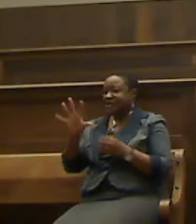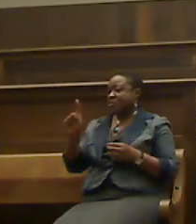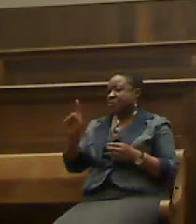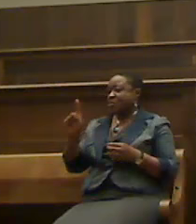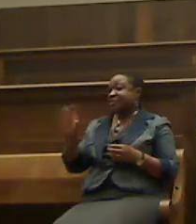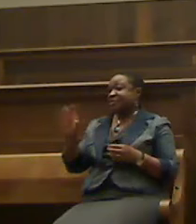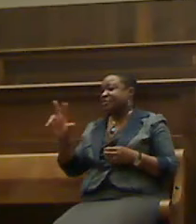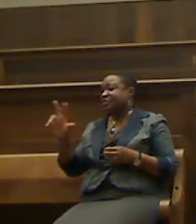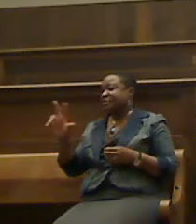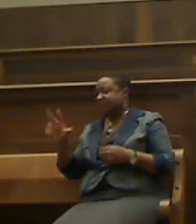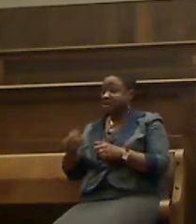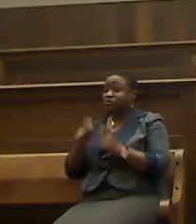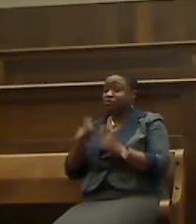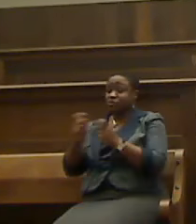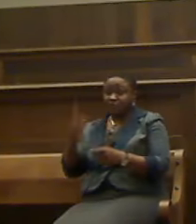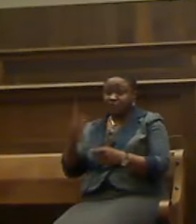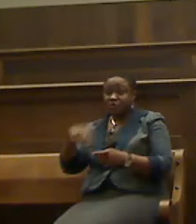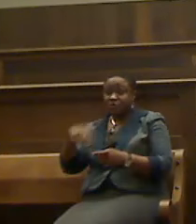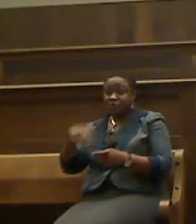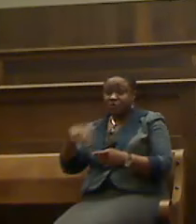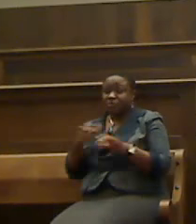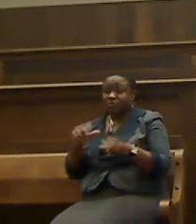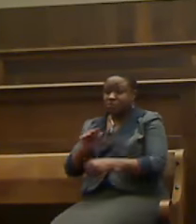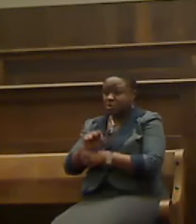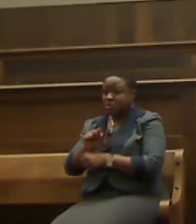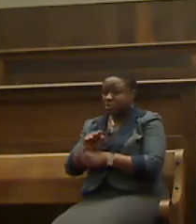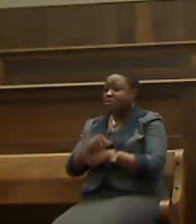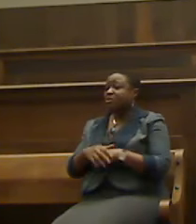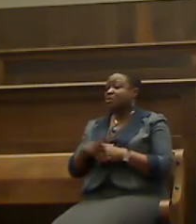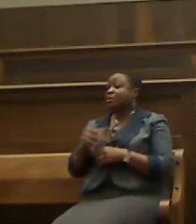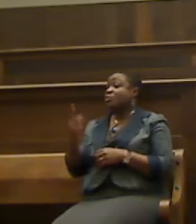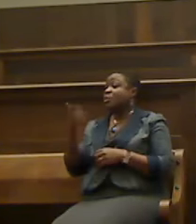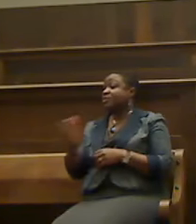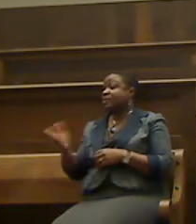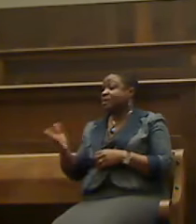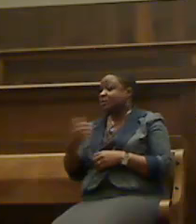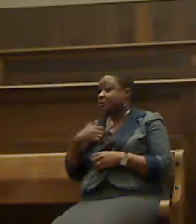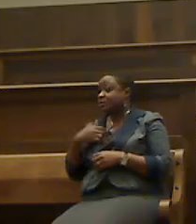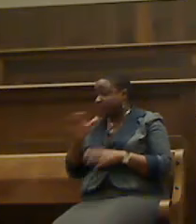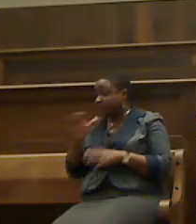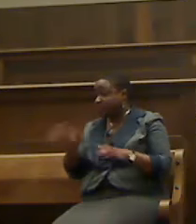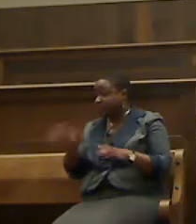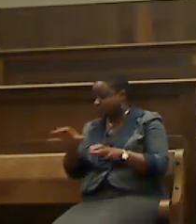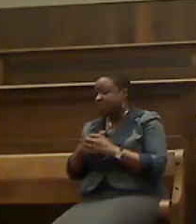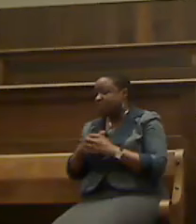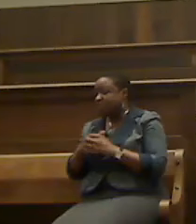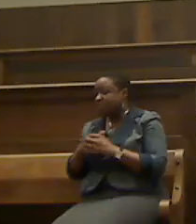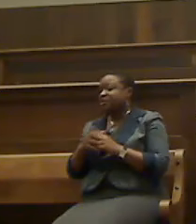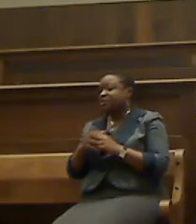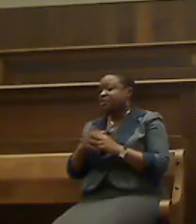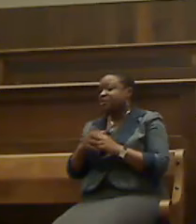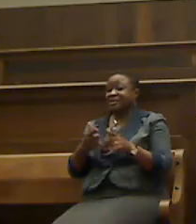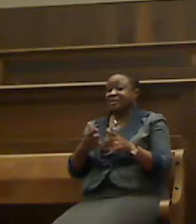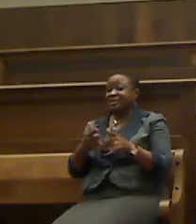to us to help us do this work. And one of the things that we're going to be doing, starting almost immediately,